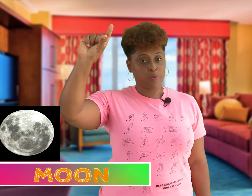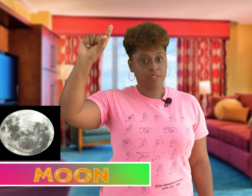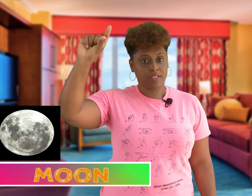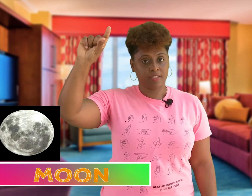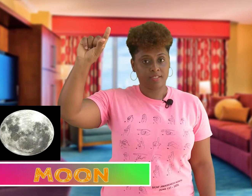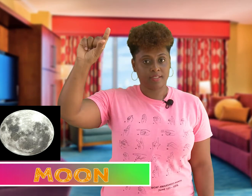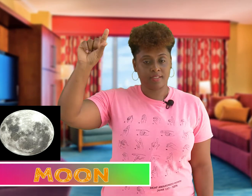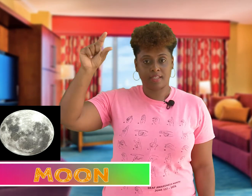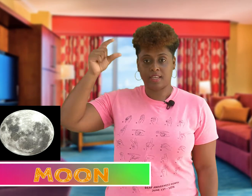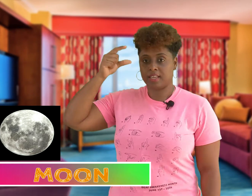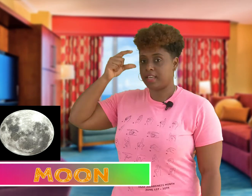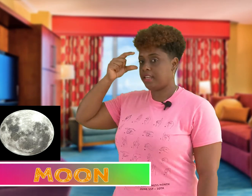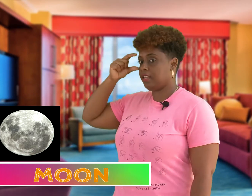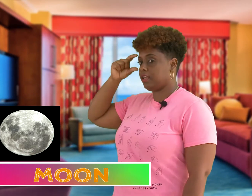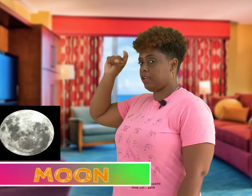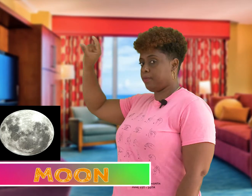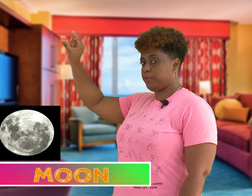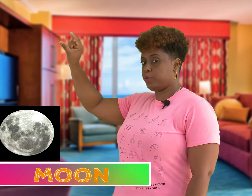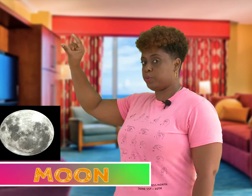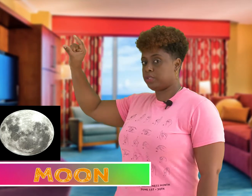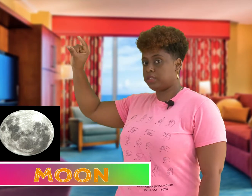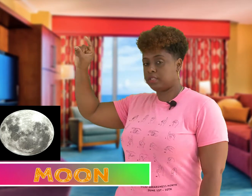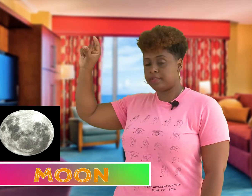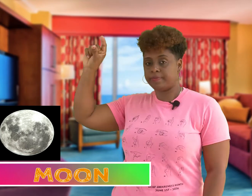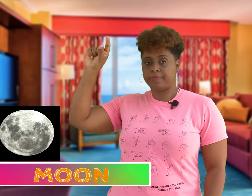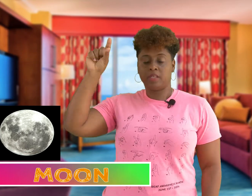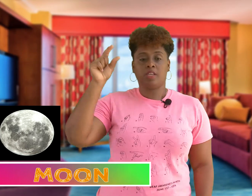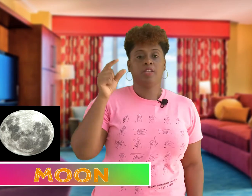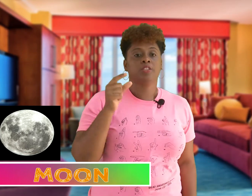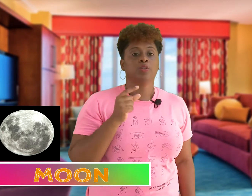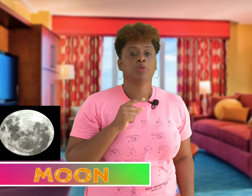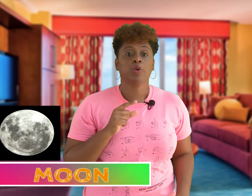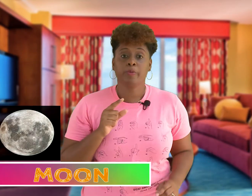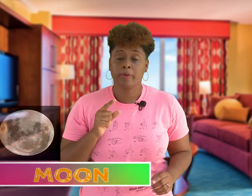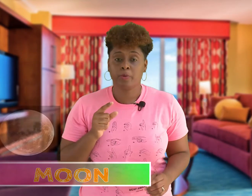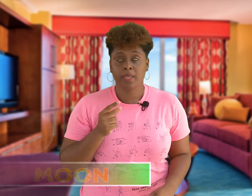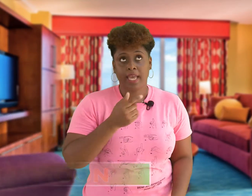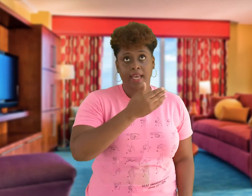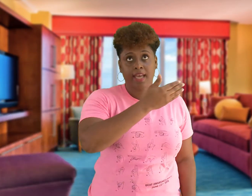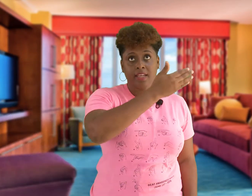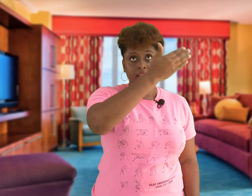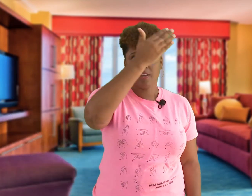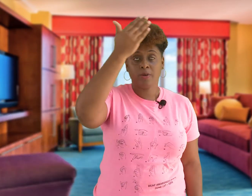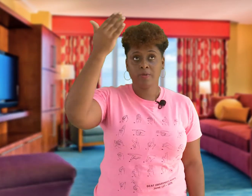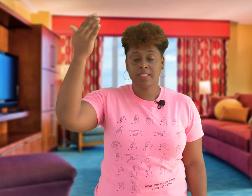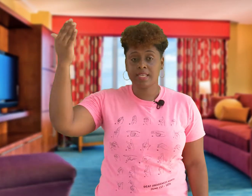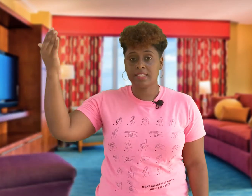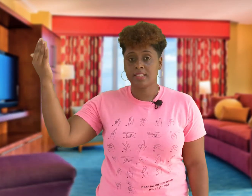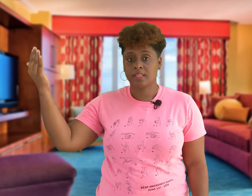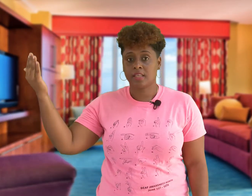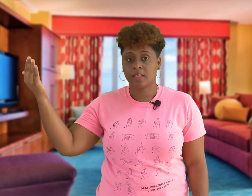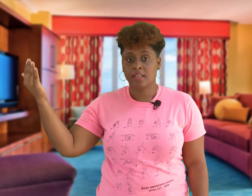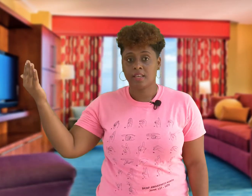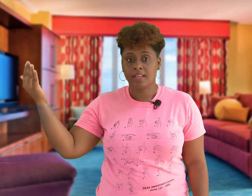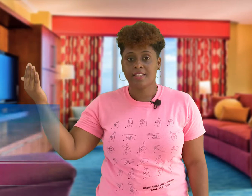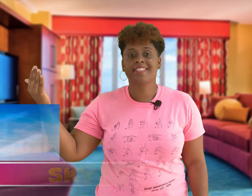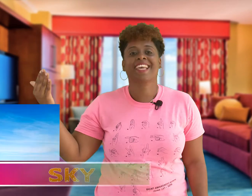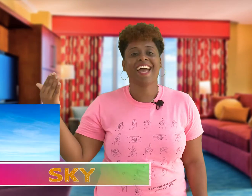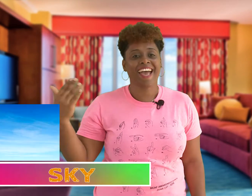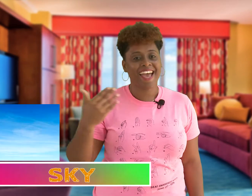Moon. Again, moon. So remember we had, what was this?